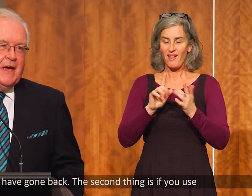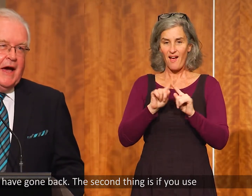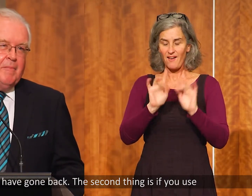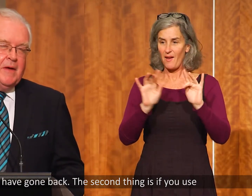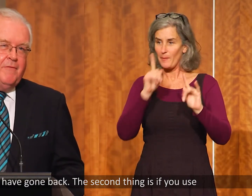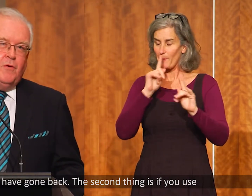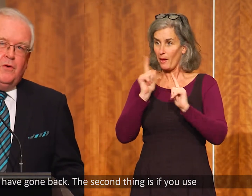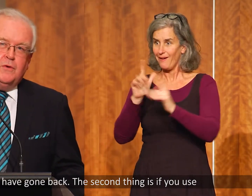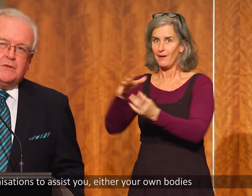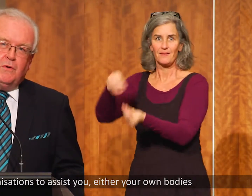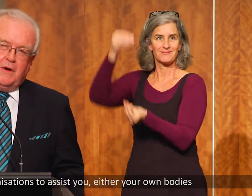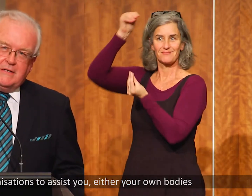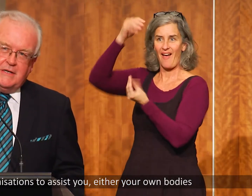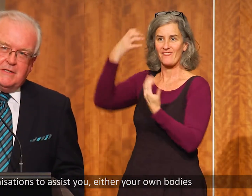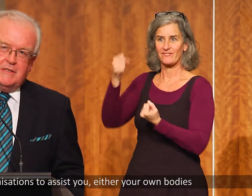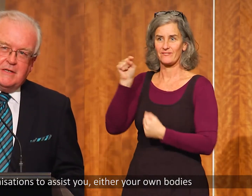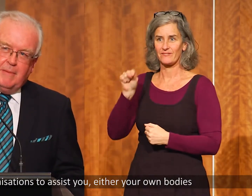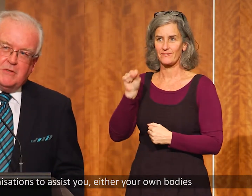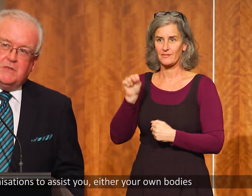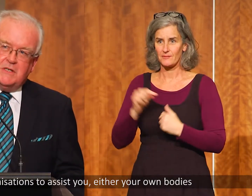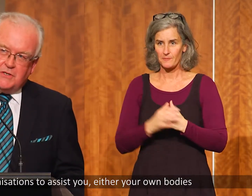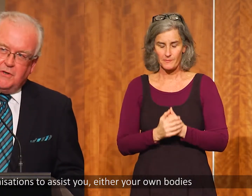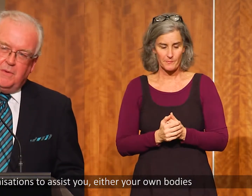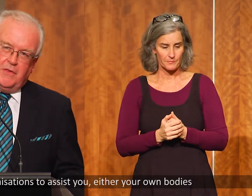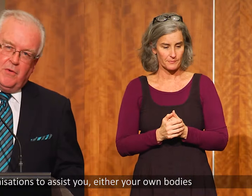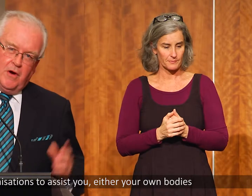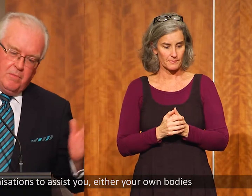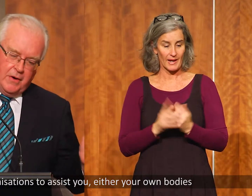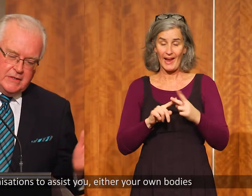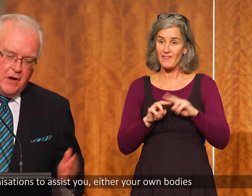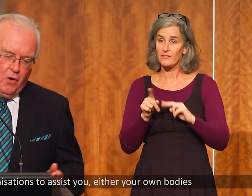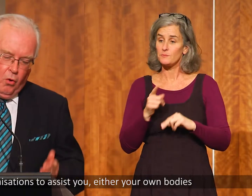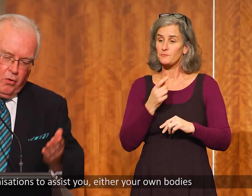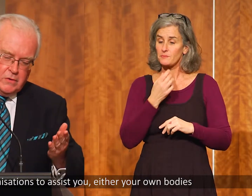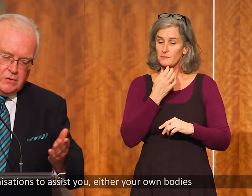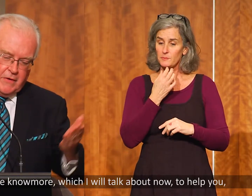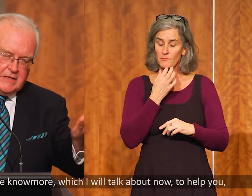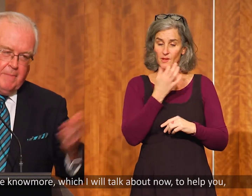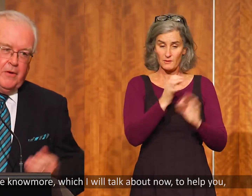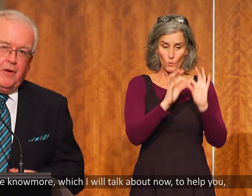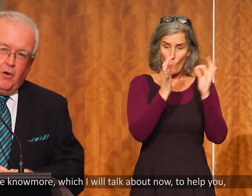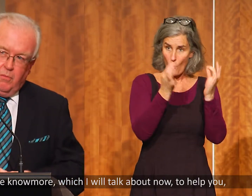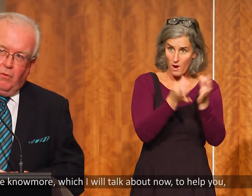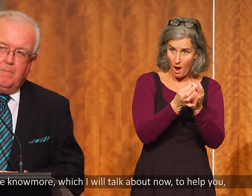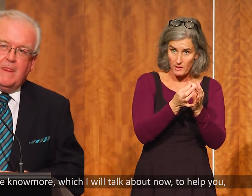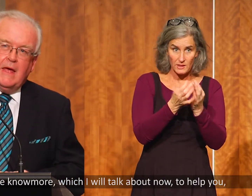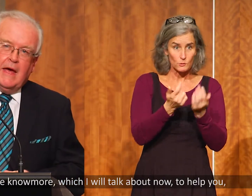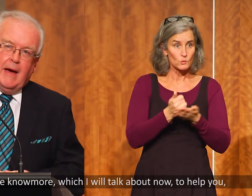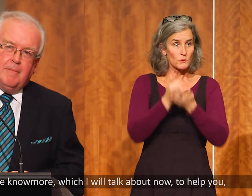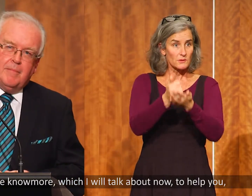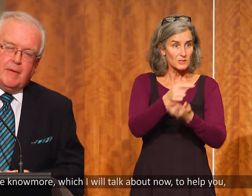is, if you use organisations to assist you, either your own bodies or, for example, Know